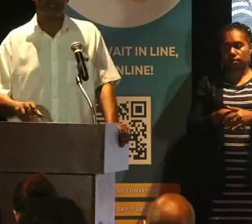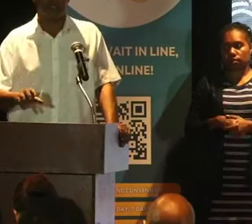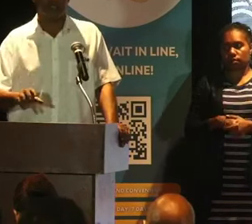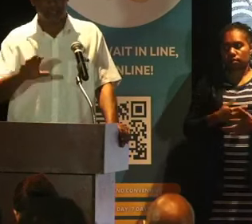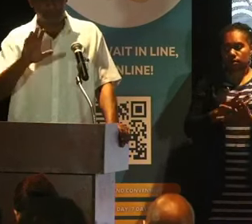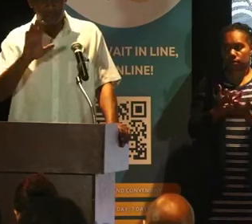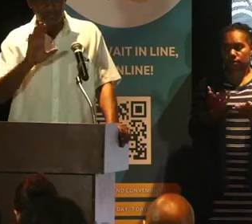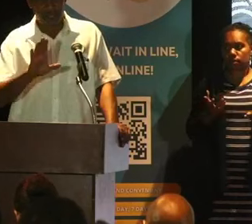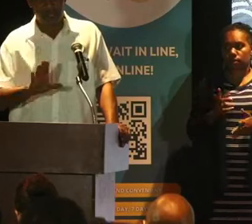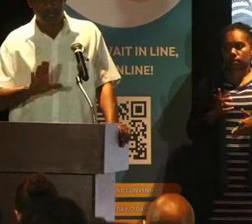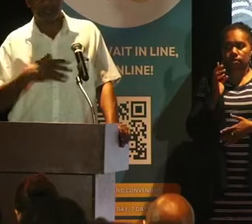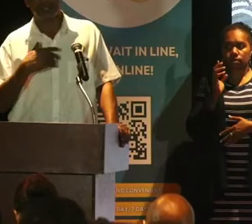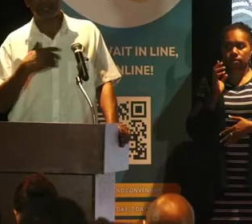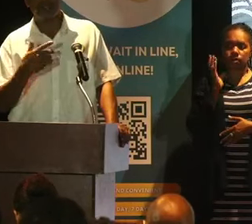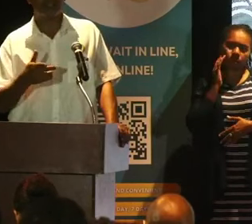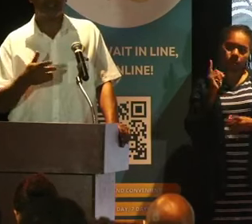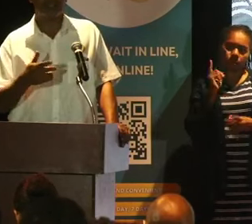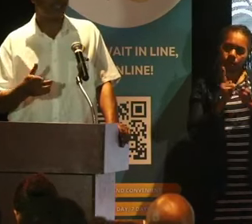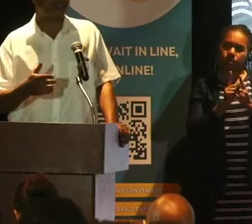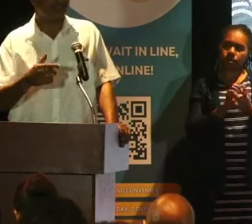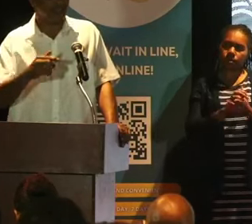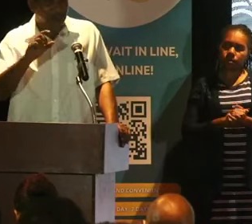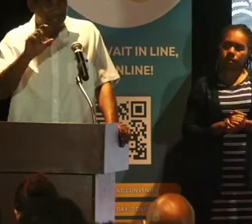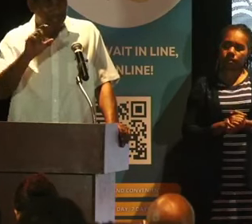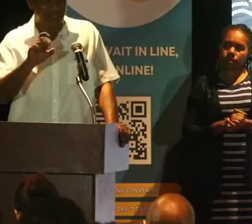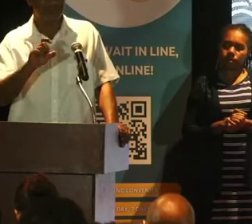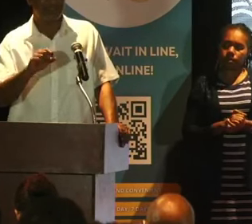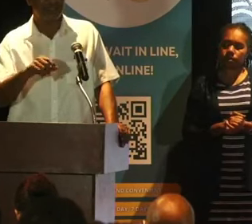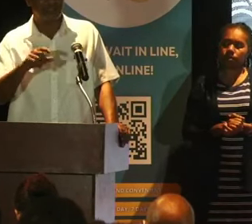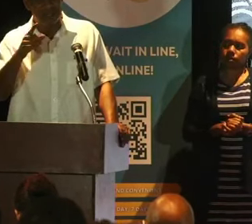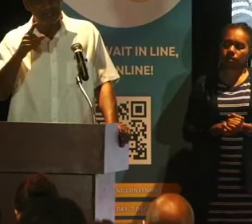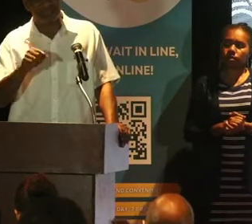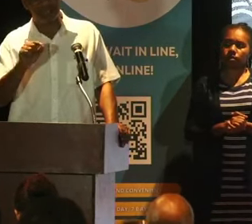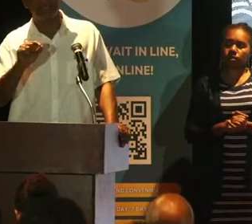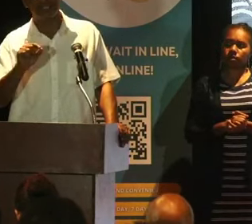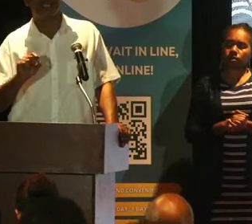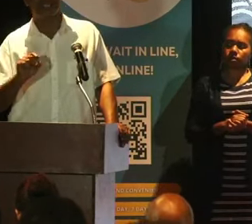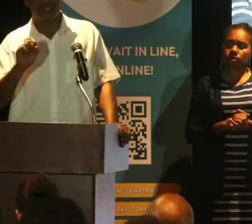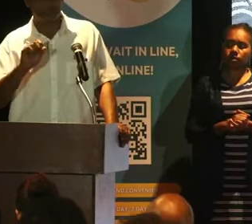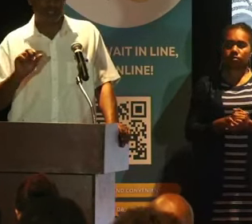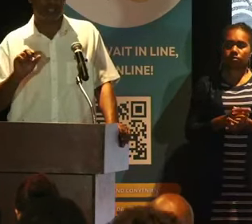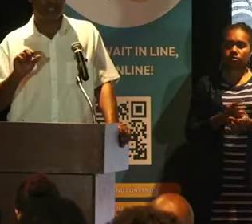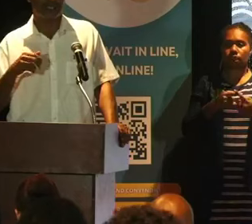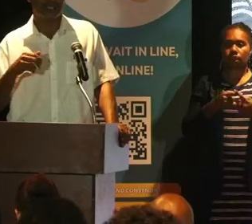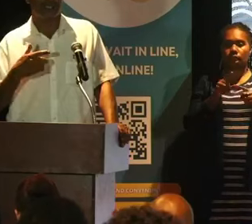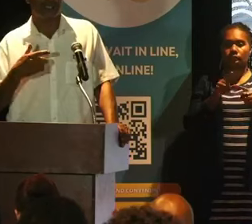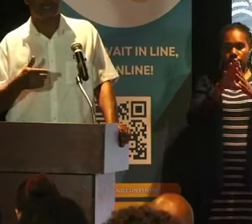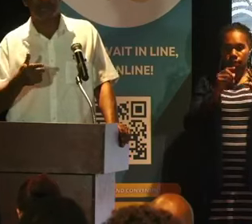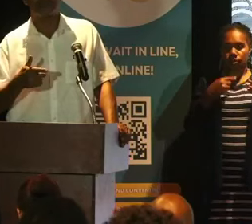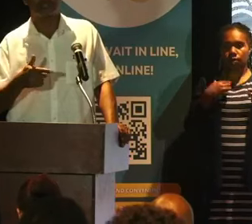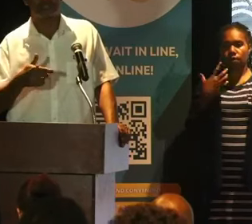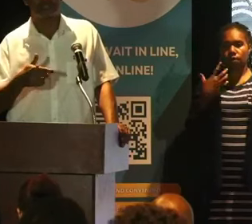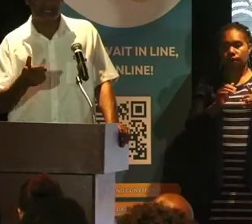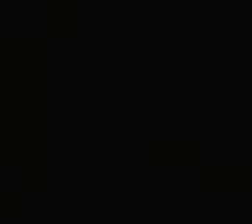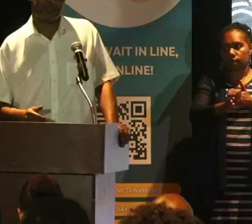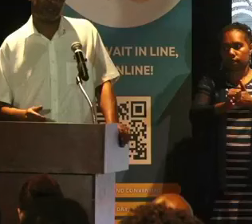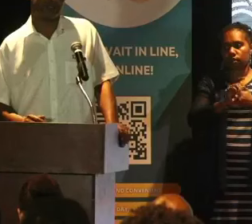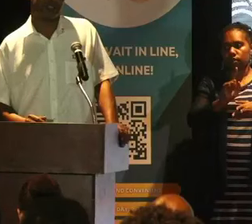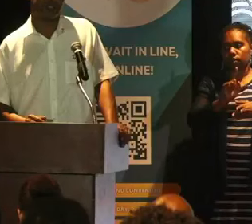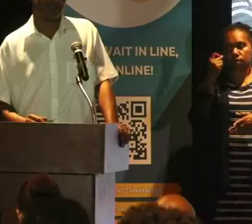meetings. The model that we have is just to guide you on some of the key things that we want to see in